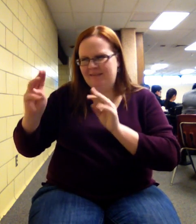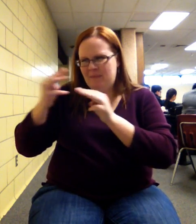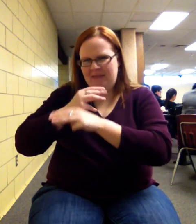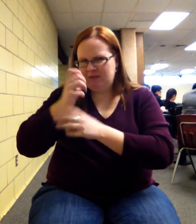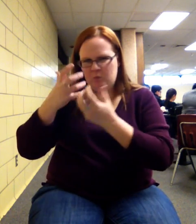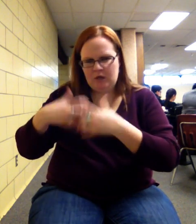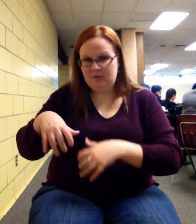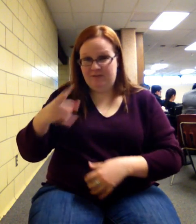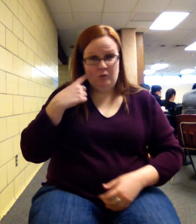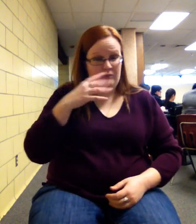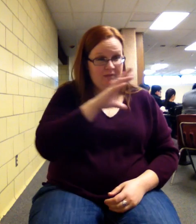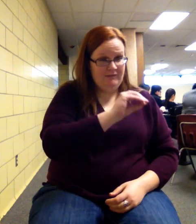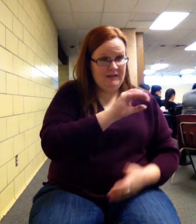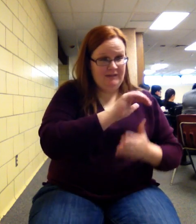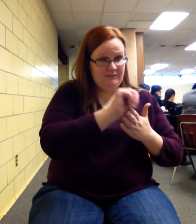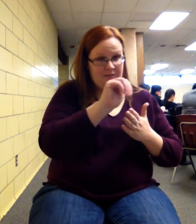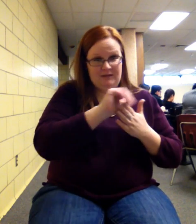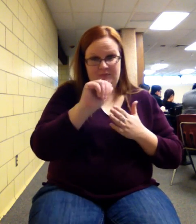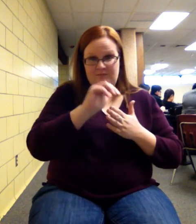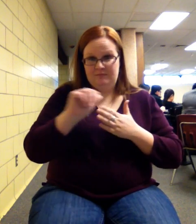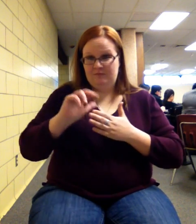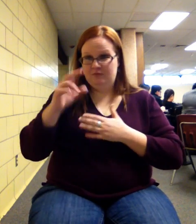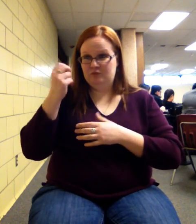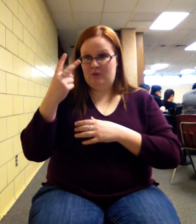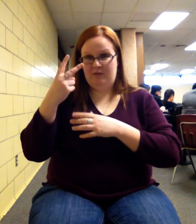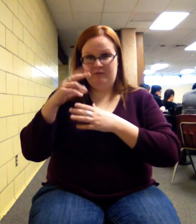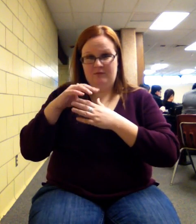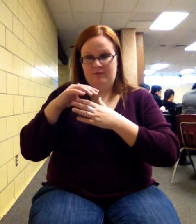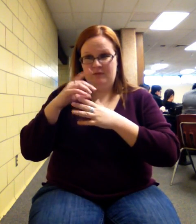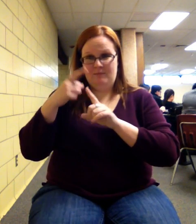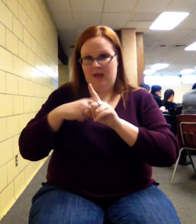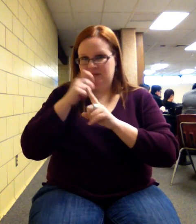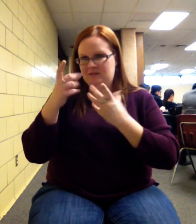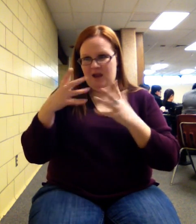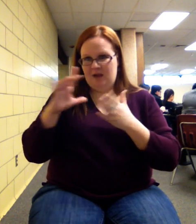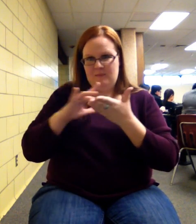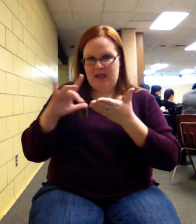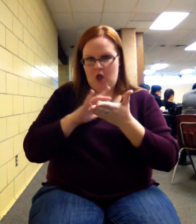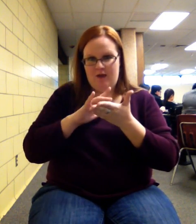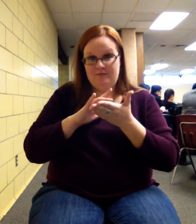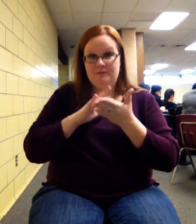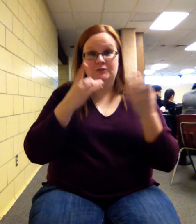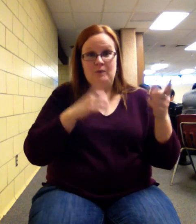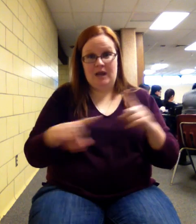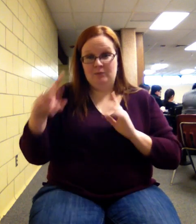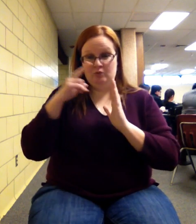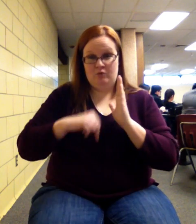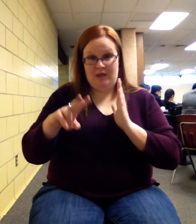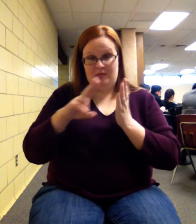If you make $50 payments for 12 months, it's not paid off. So what was going to happen, we read through her contract, and what was